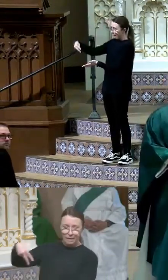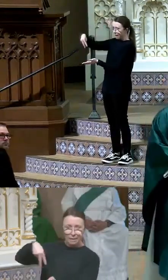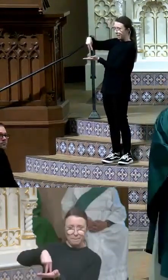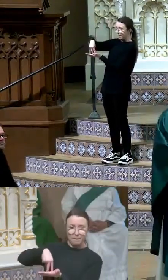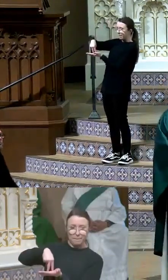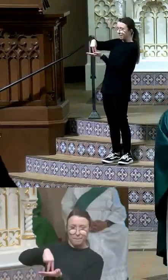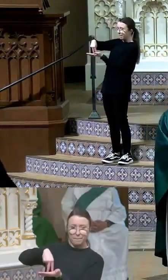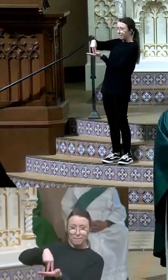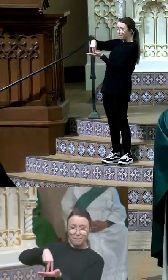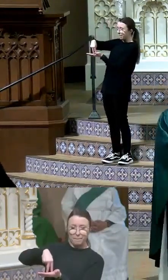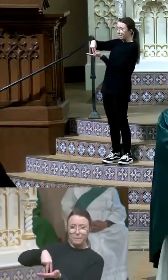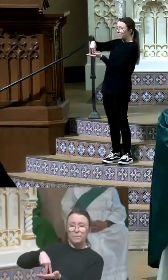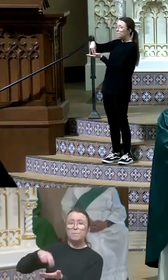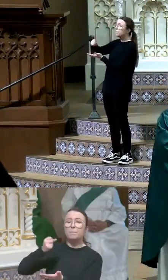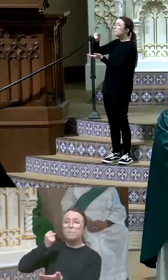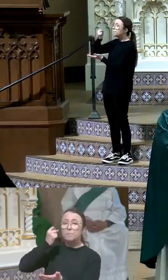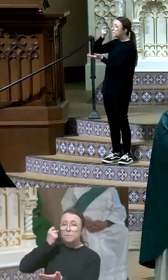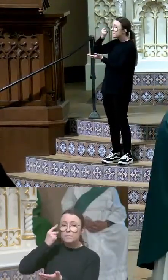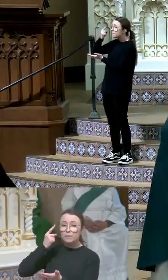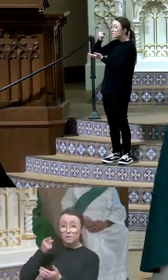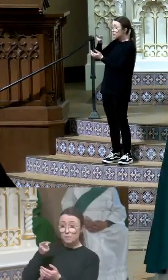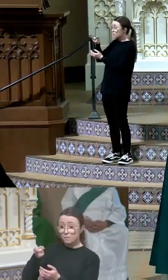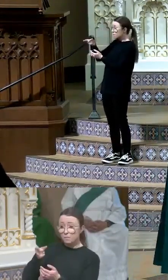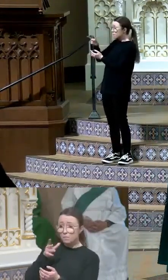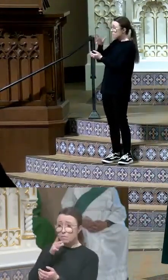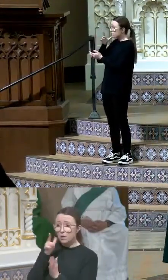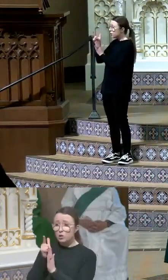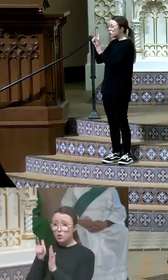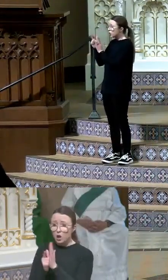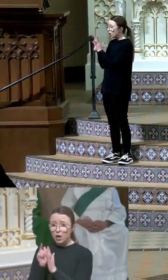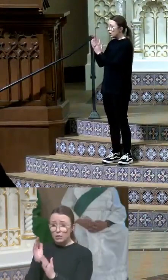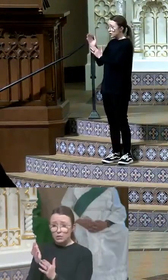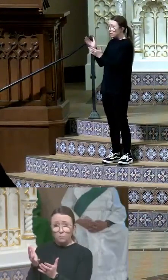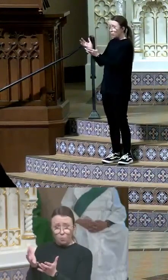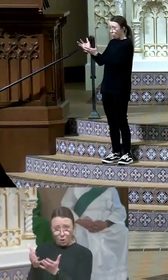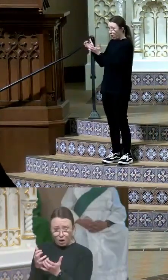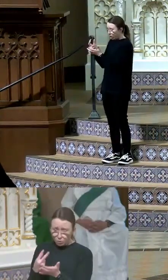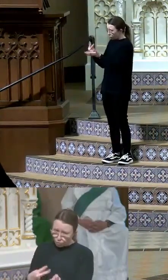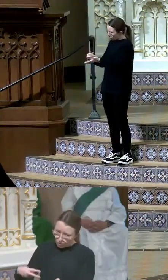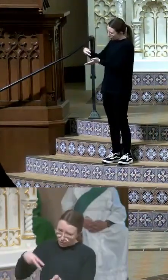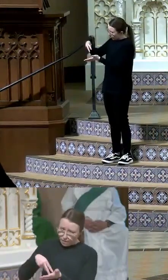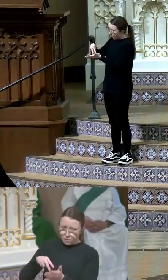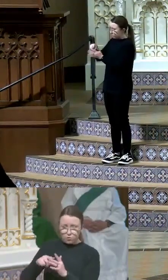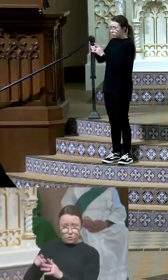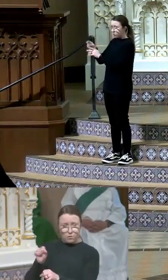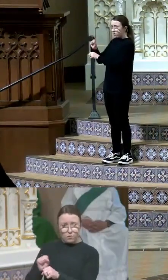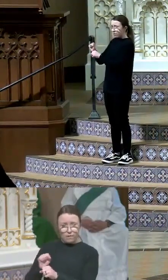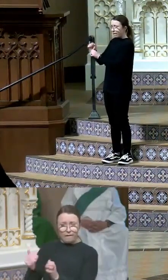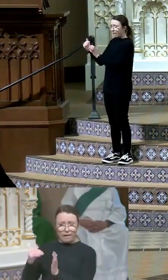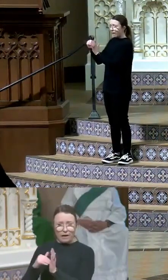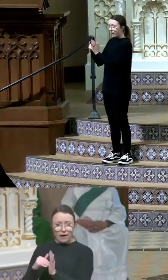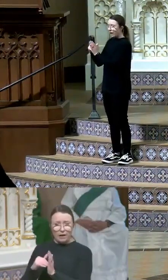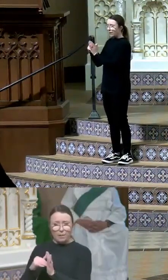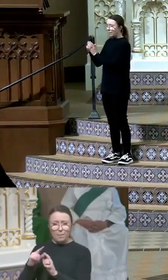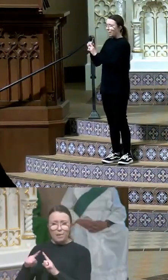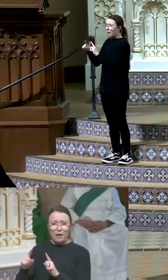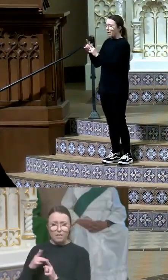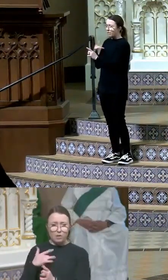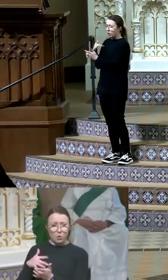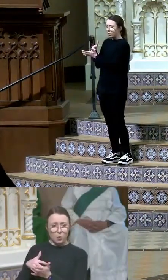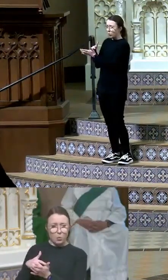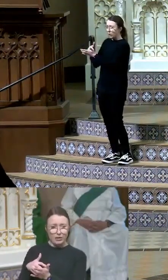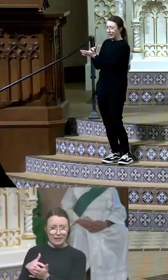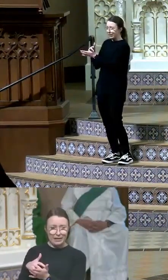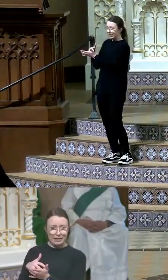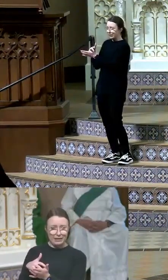wanted to do it. She just didn't have the strength to do it on her own. This brings up a question